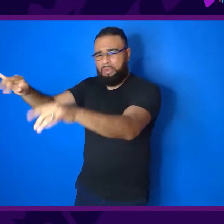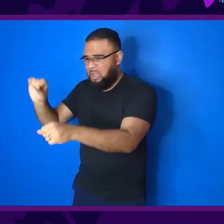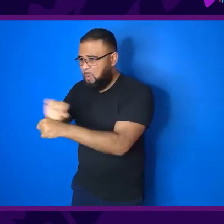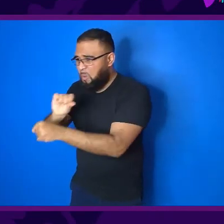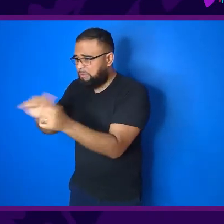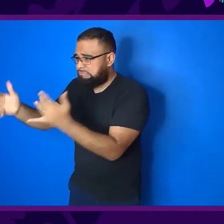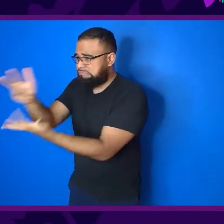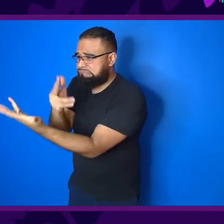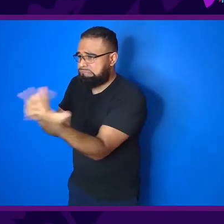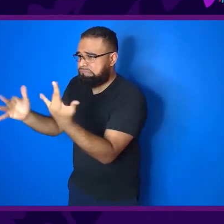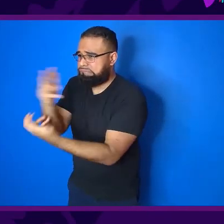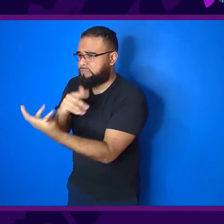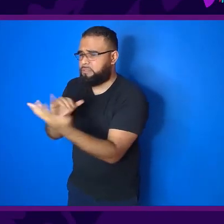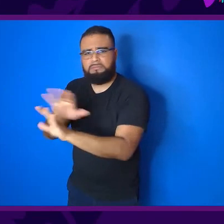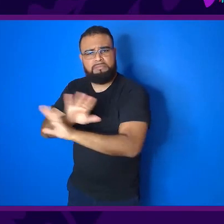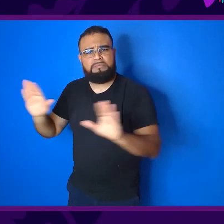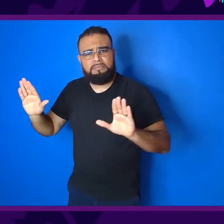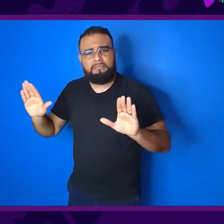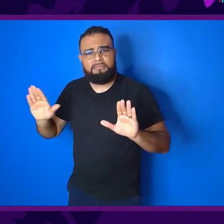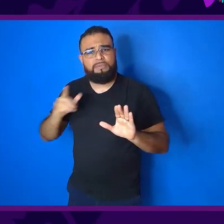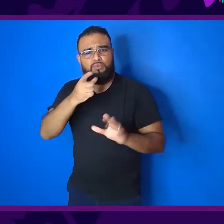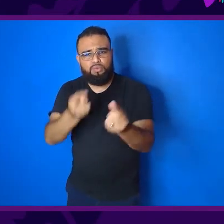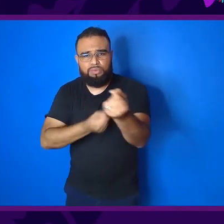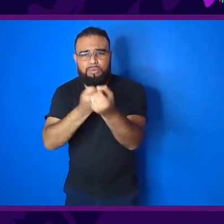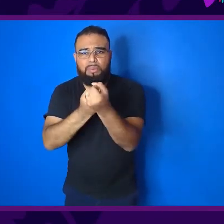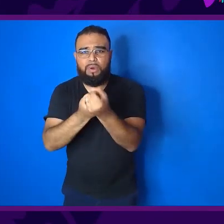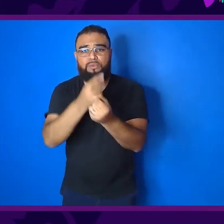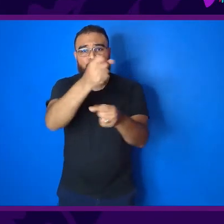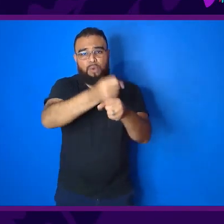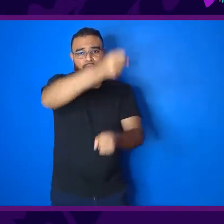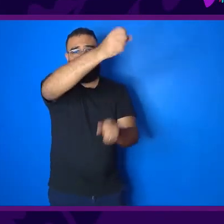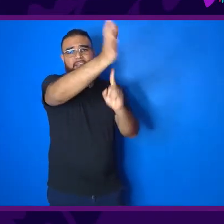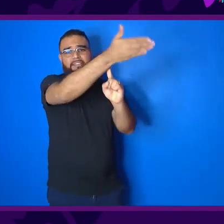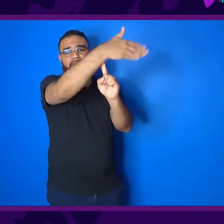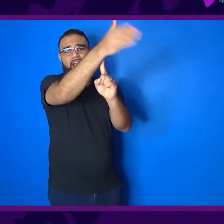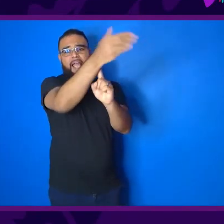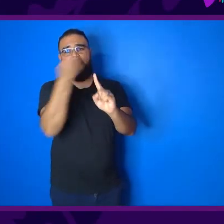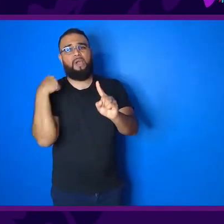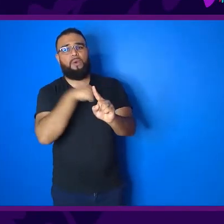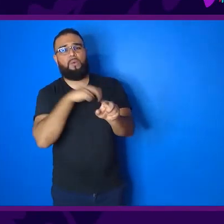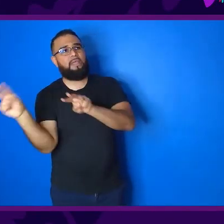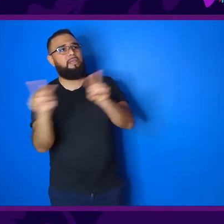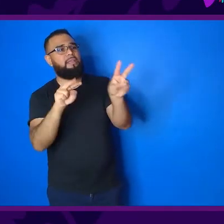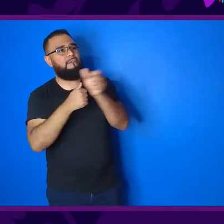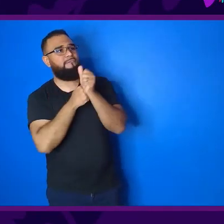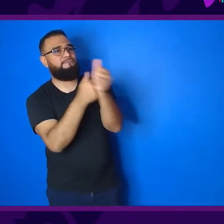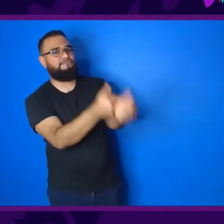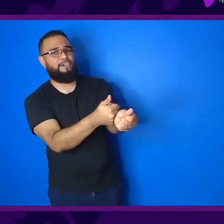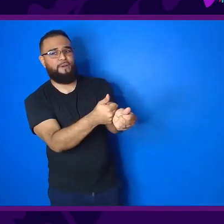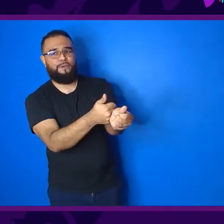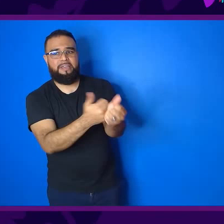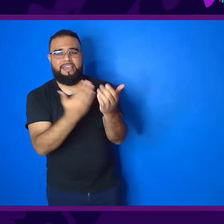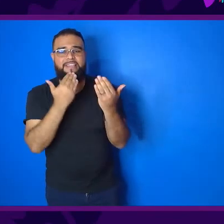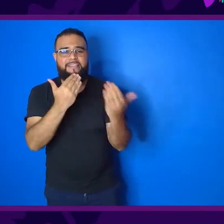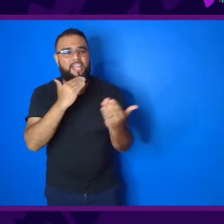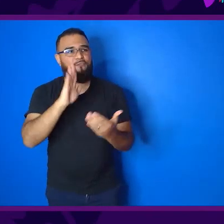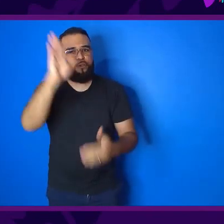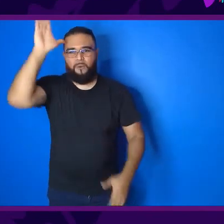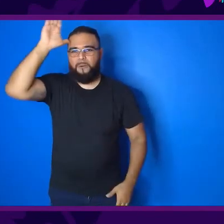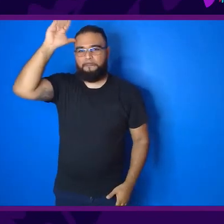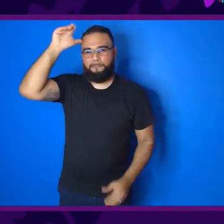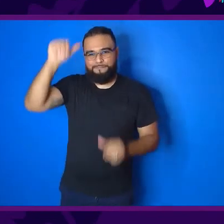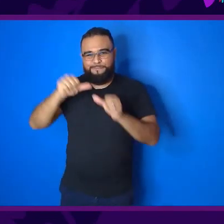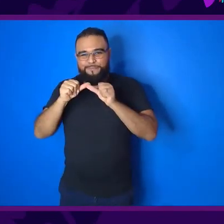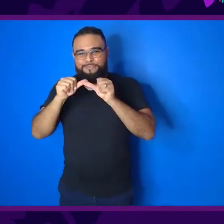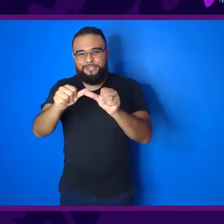the rest of us are following. So thank you, Dolores, for your persistence and for showing us an example